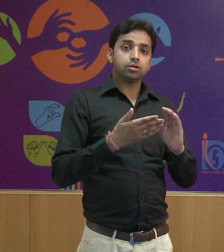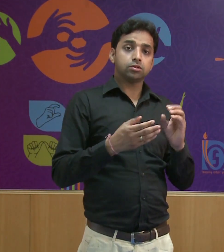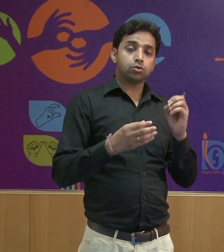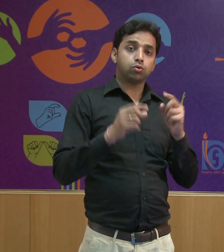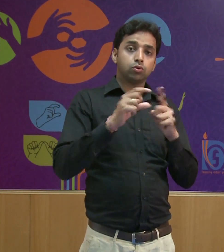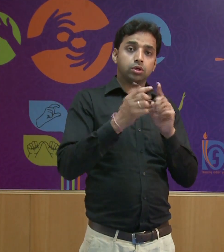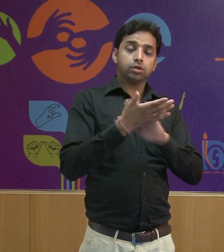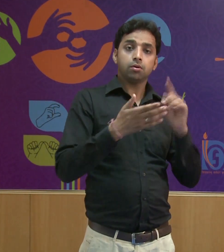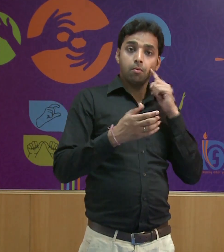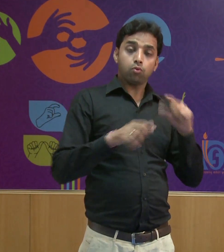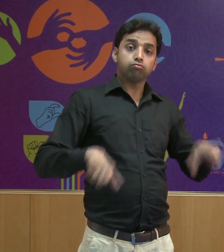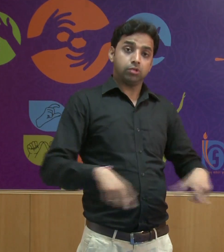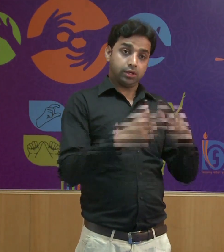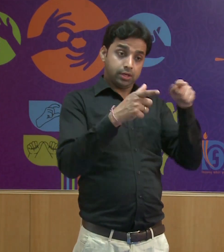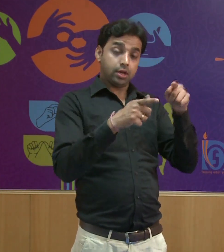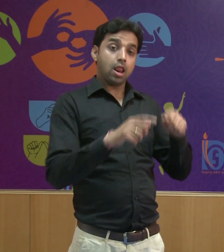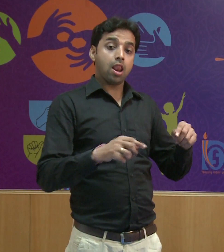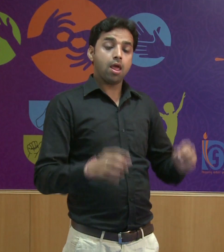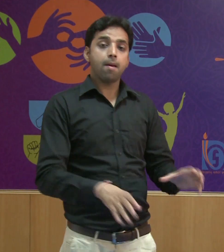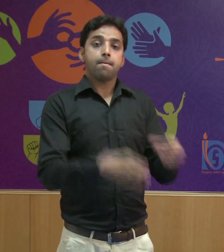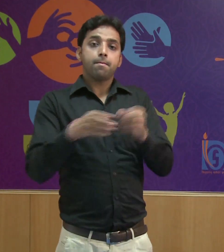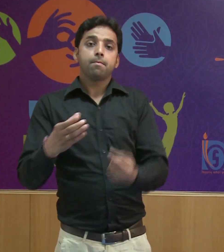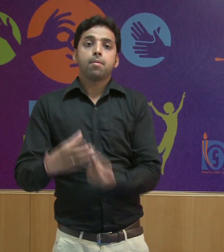and planted it in Sri Lanka.